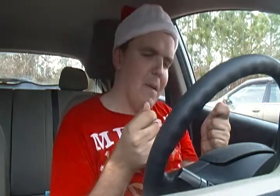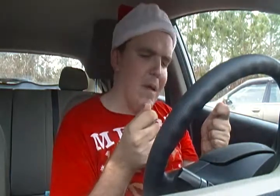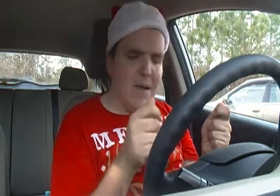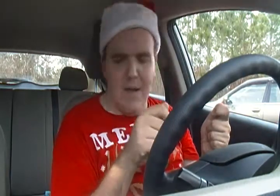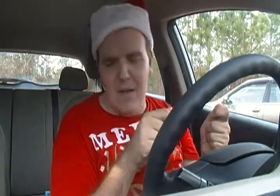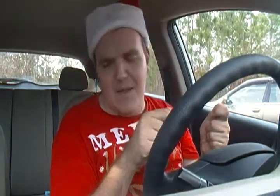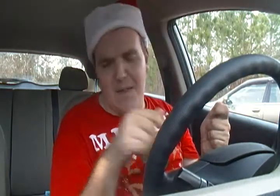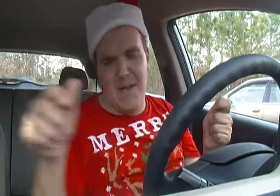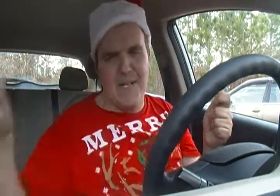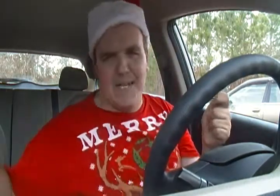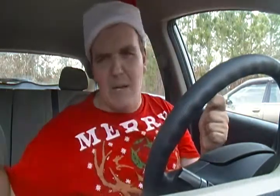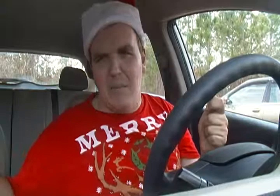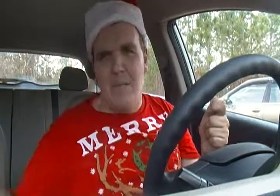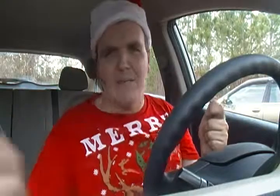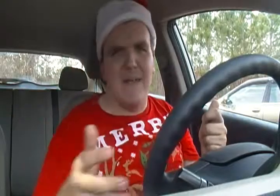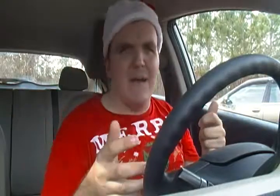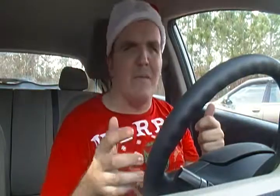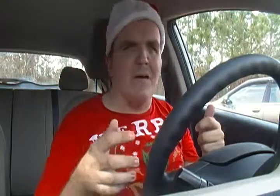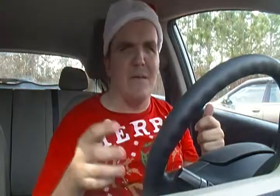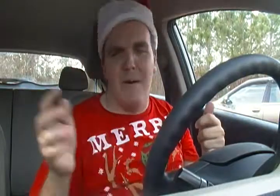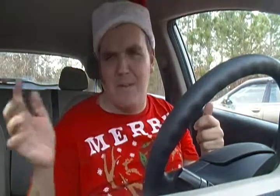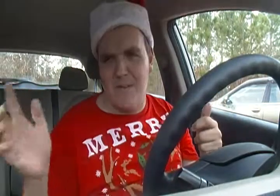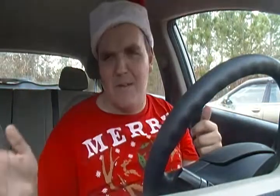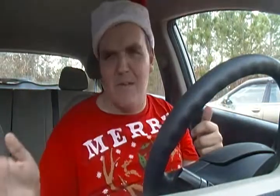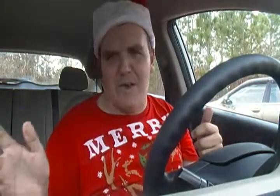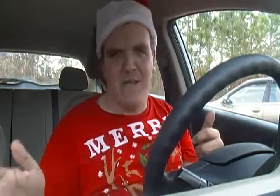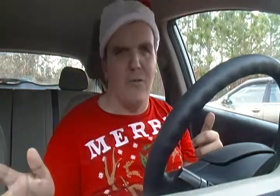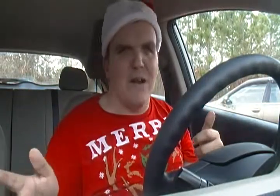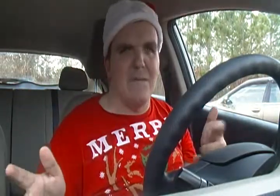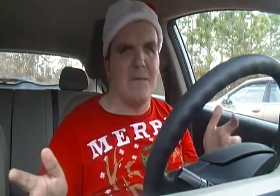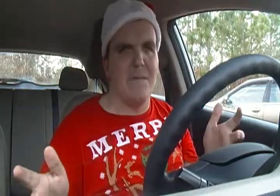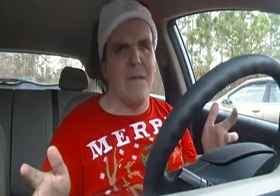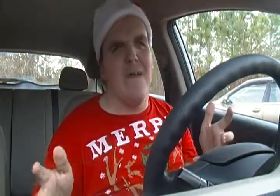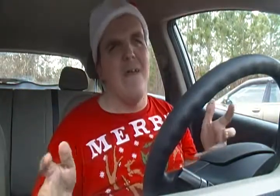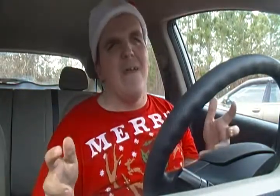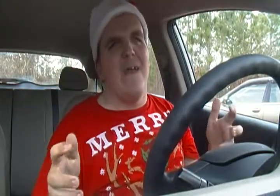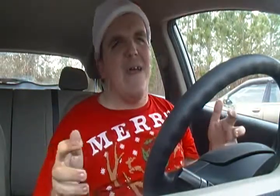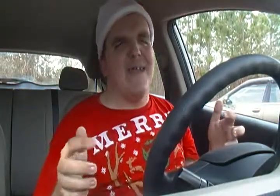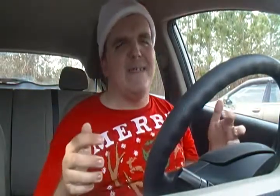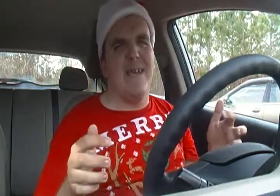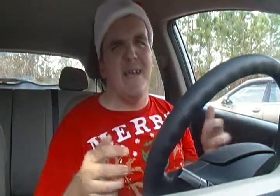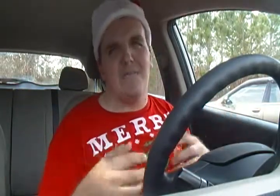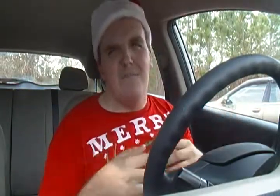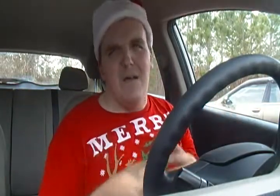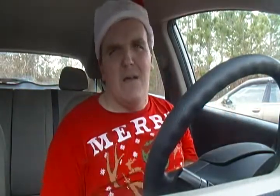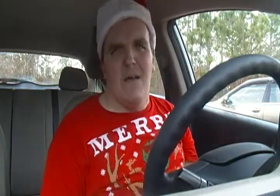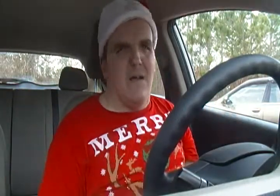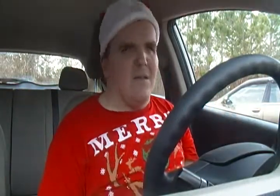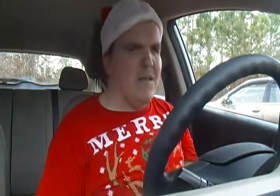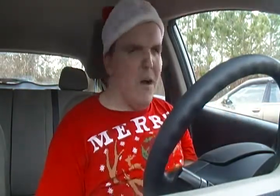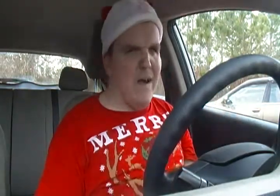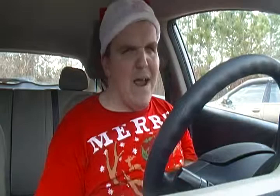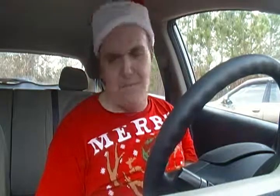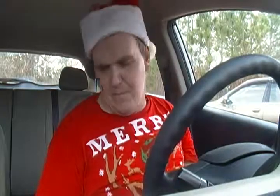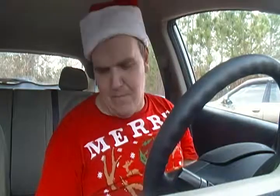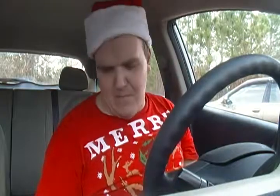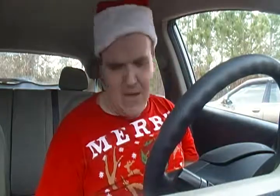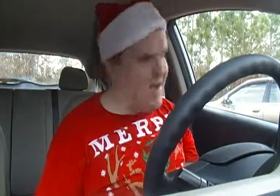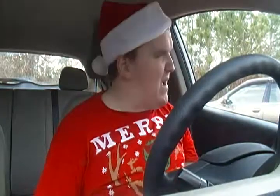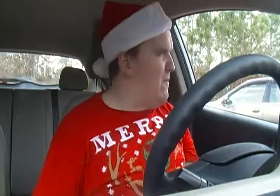again and then he sees all the bumpuses hound dogs the bumpuses are their next door neighbors and he says the turkey and